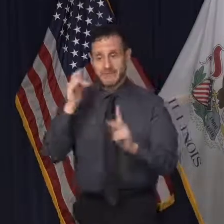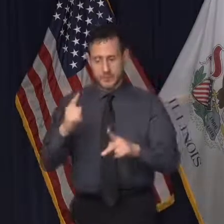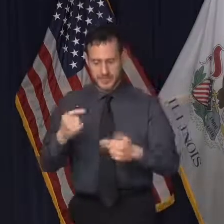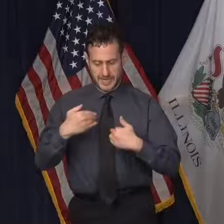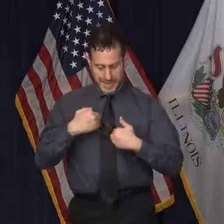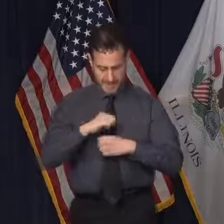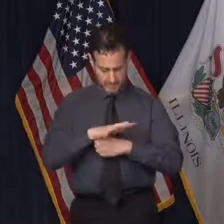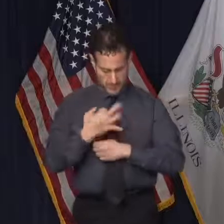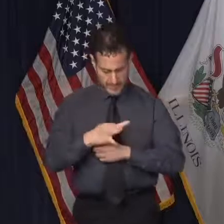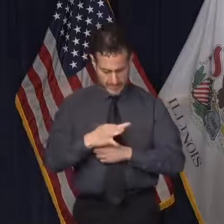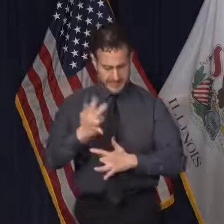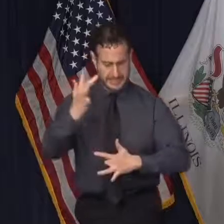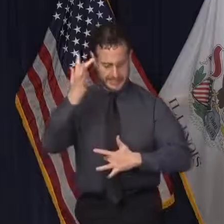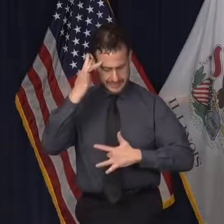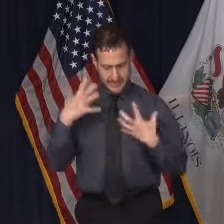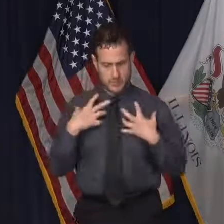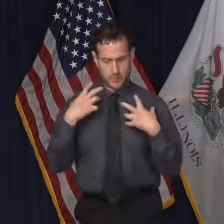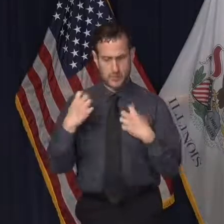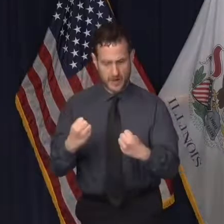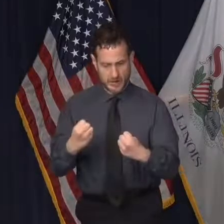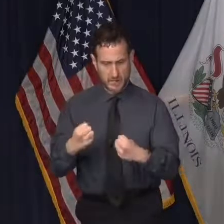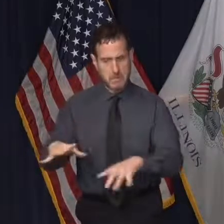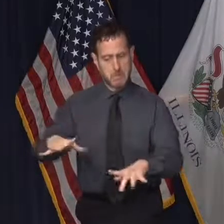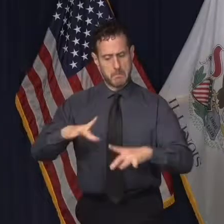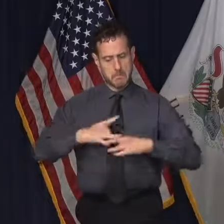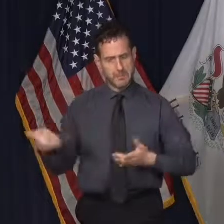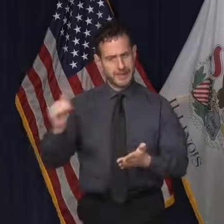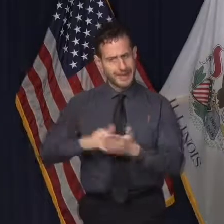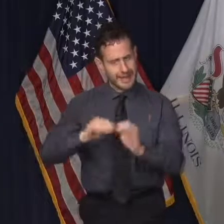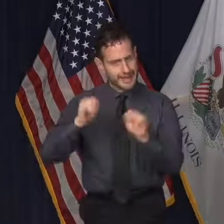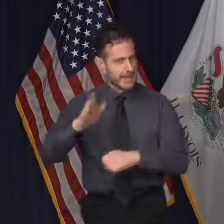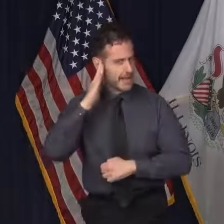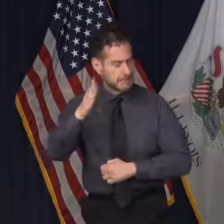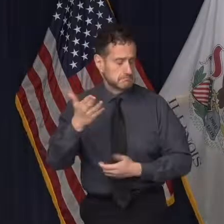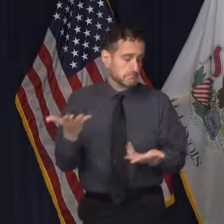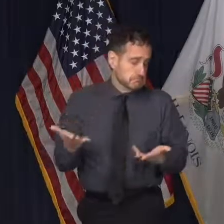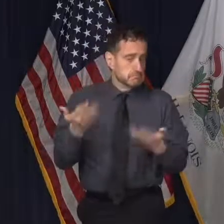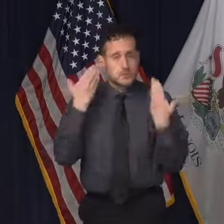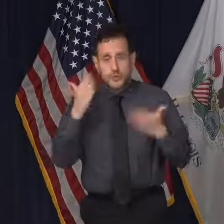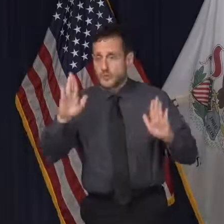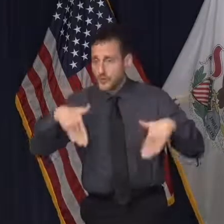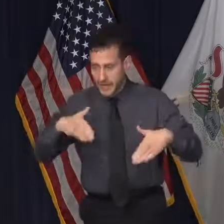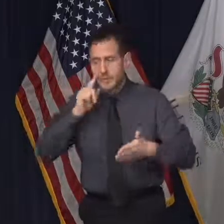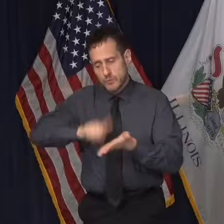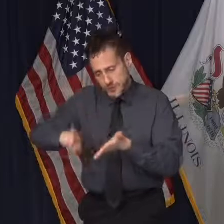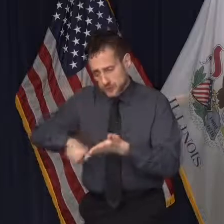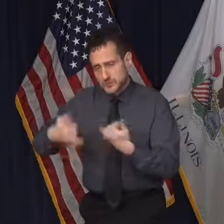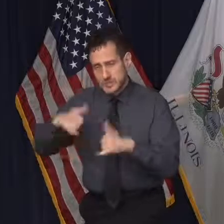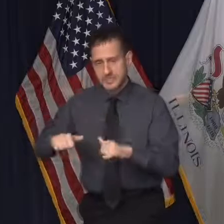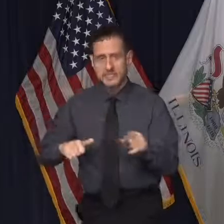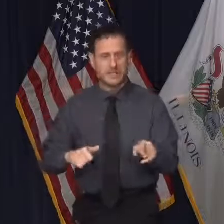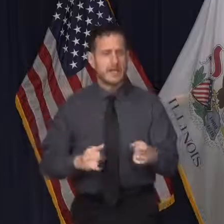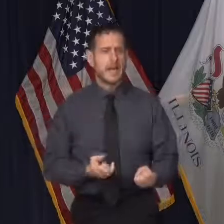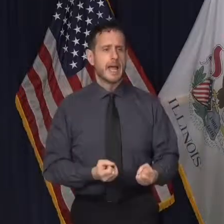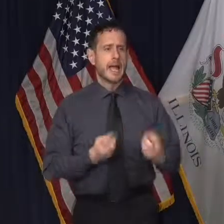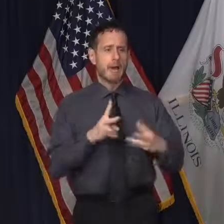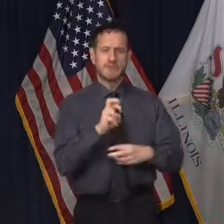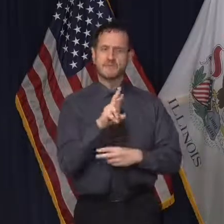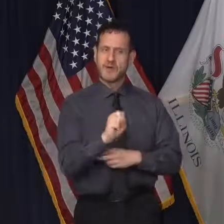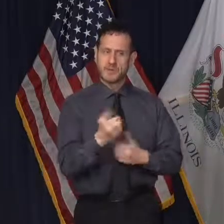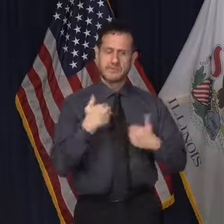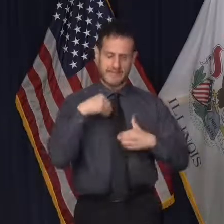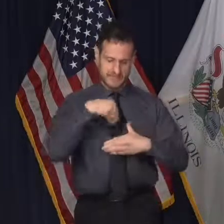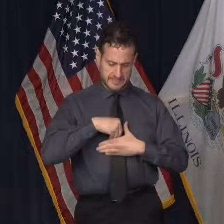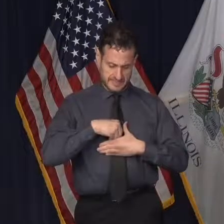reinfected, and if so, after what time frame. We're still learning how much viral load is present before